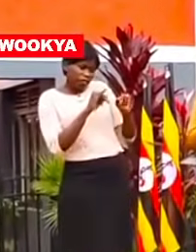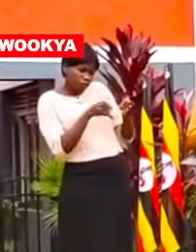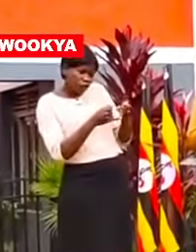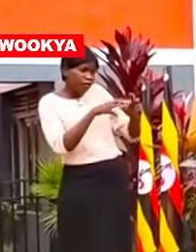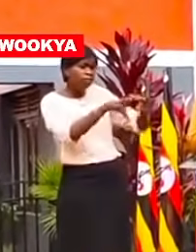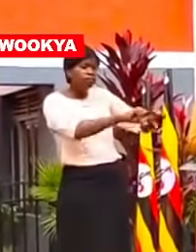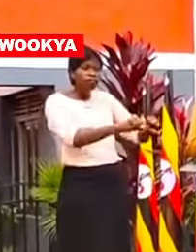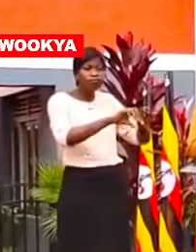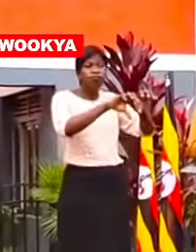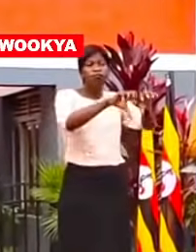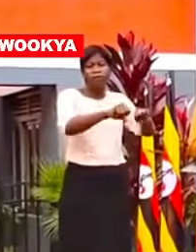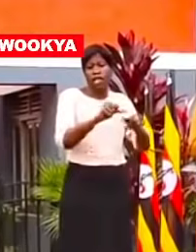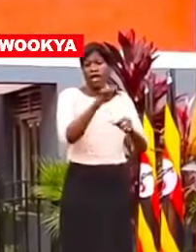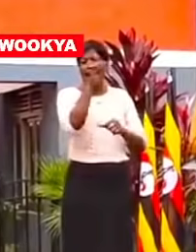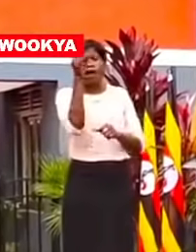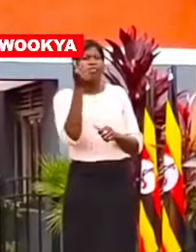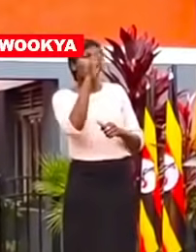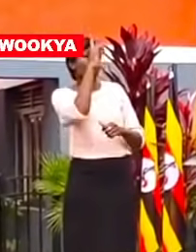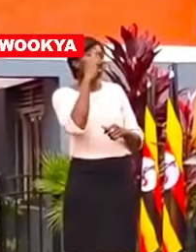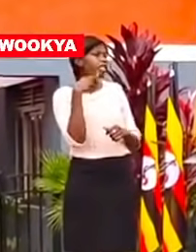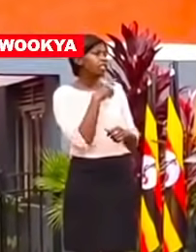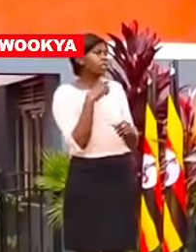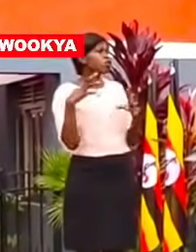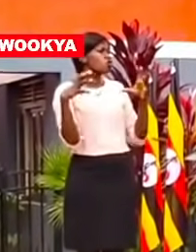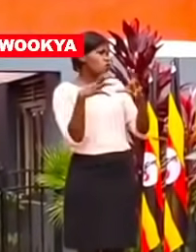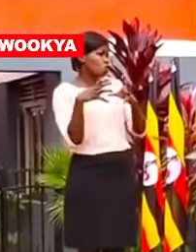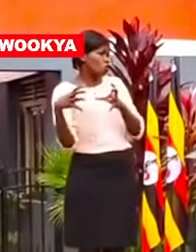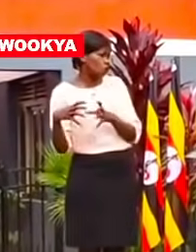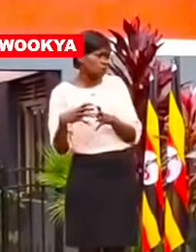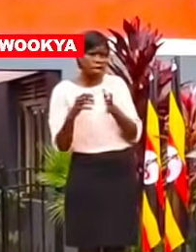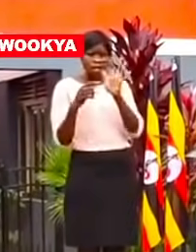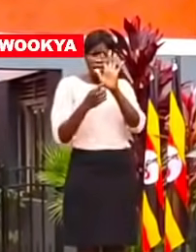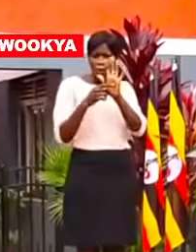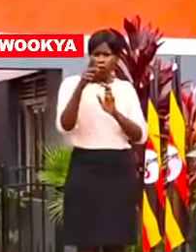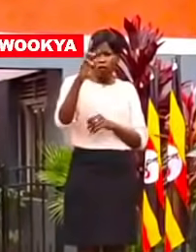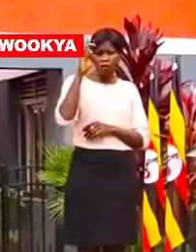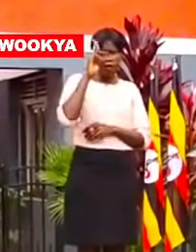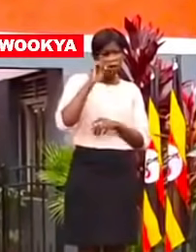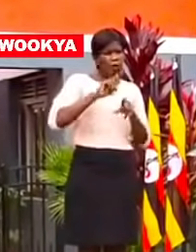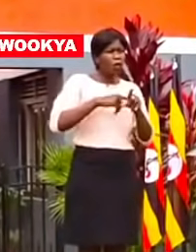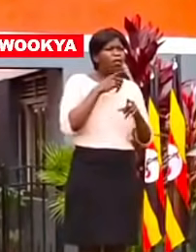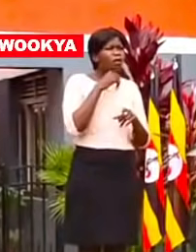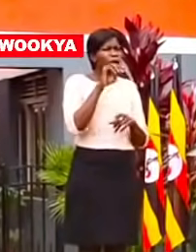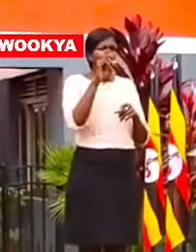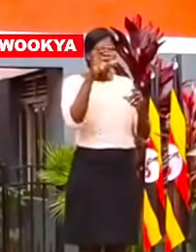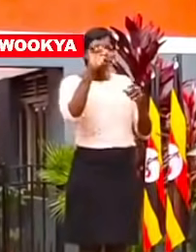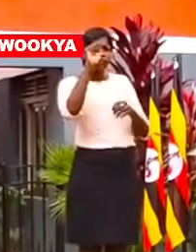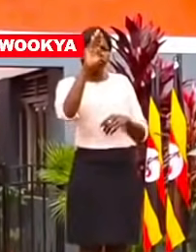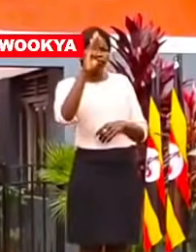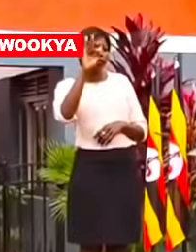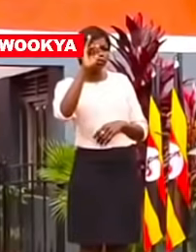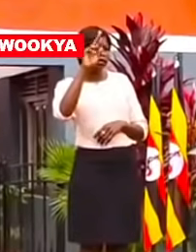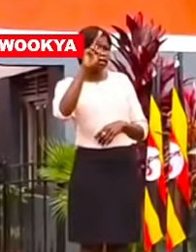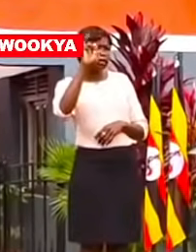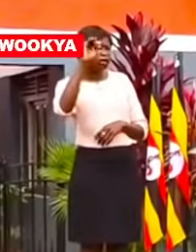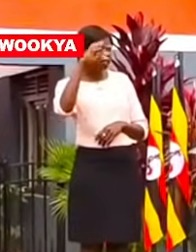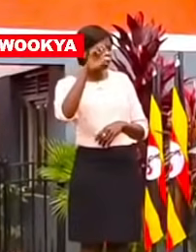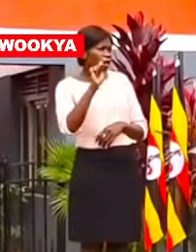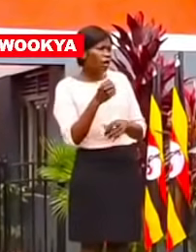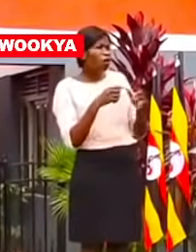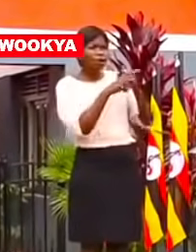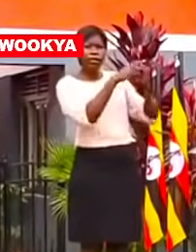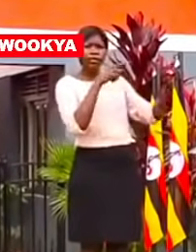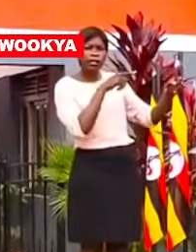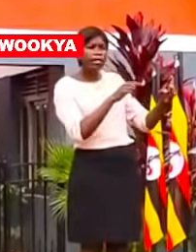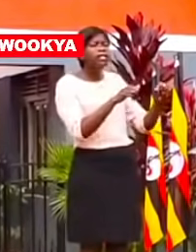past. Because you remember, when Abilika was killed, Kawesi and several others, they went to mosques and they raided